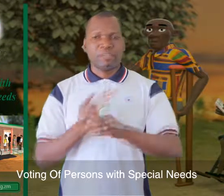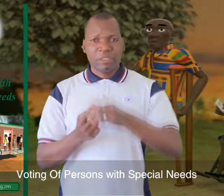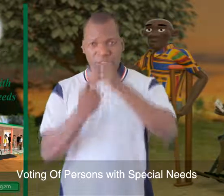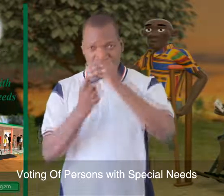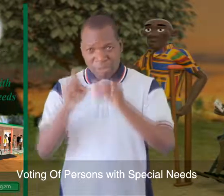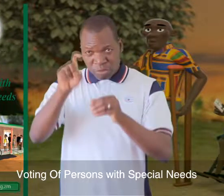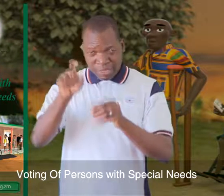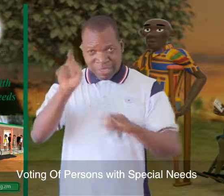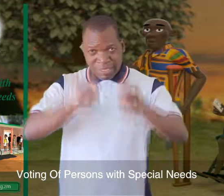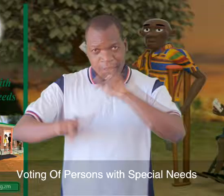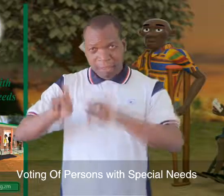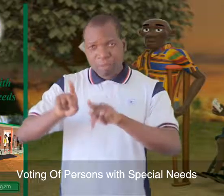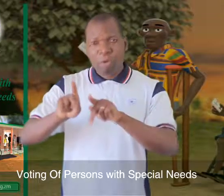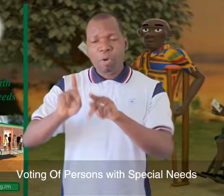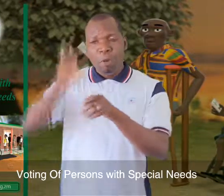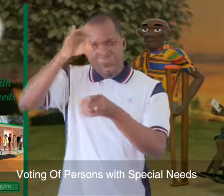Voting of persons with special needs.